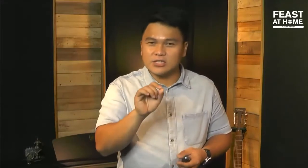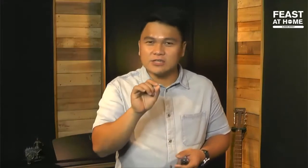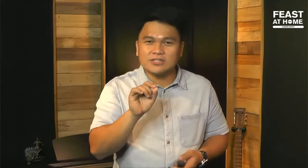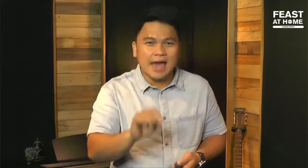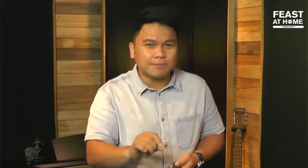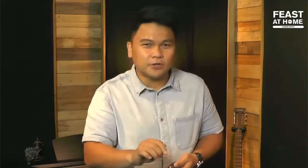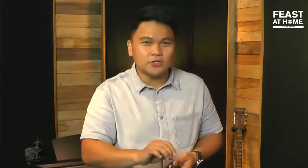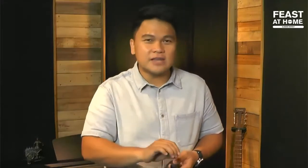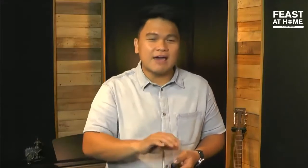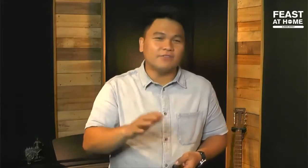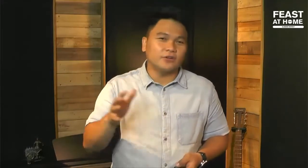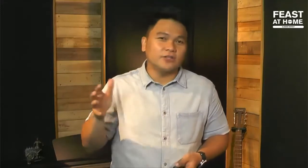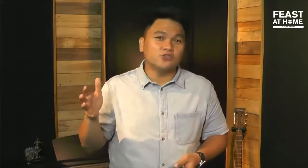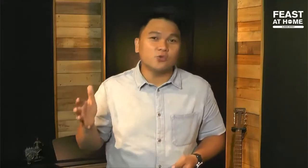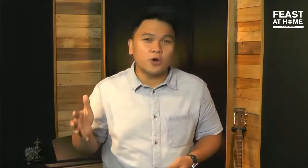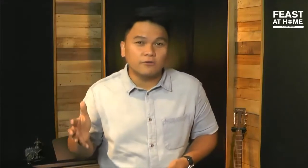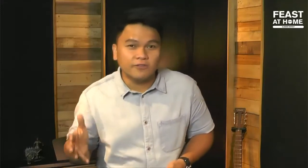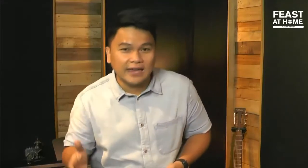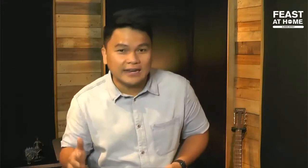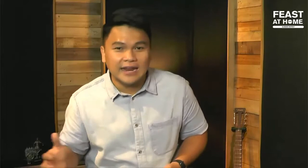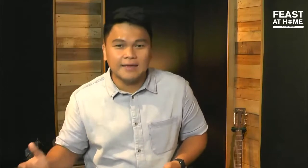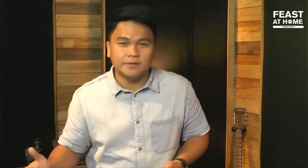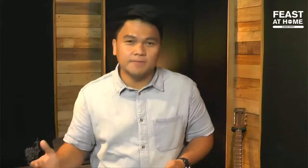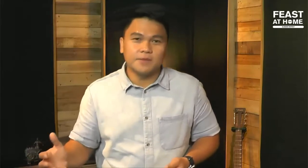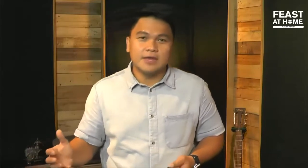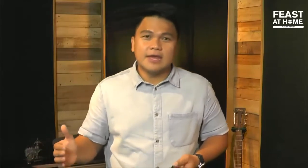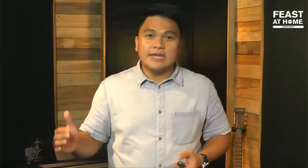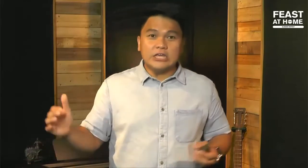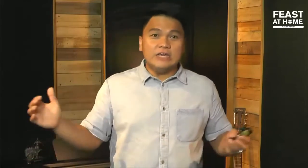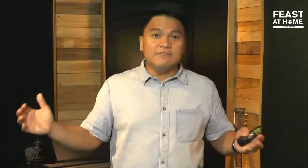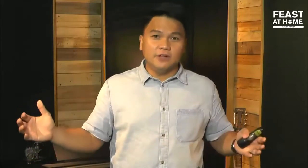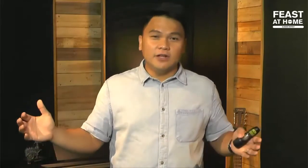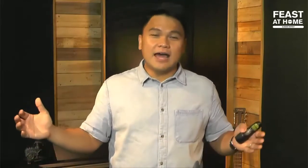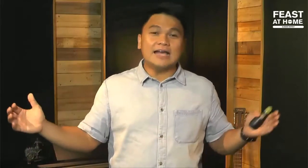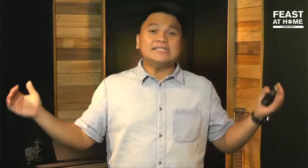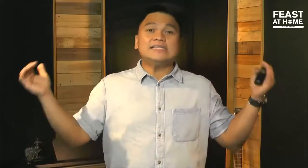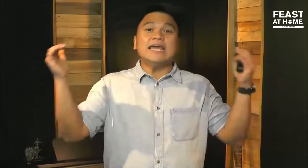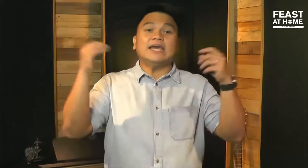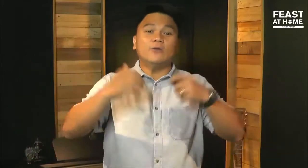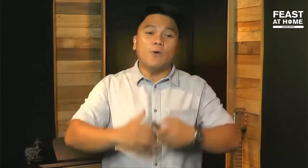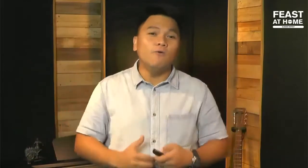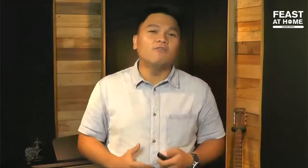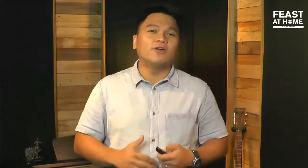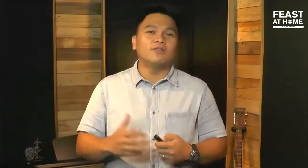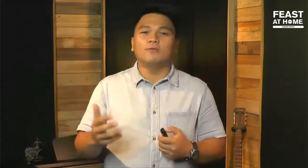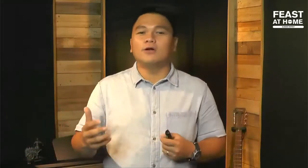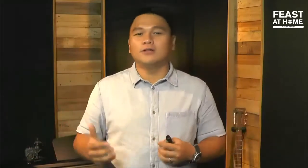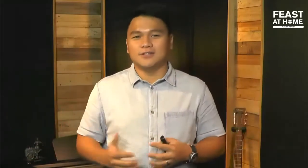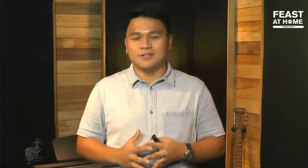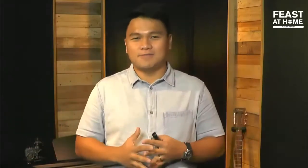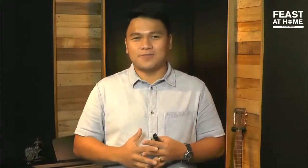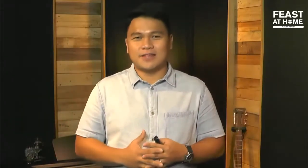Six chapters after the story of Cain and Abel, evil has taken over the world. Ay